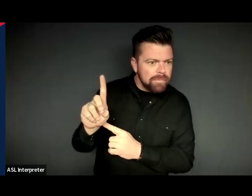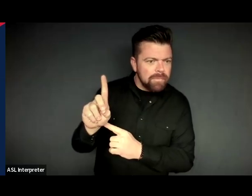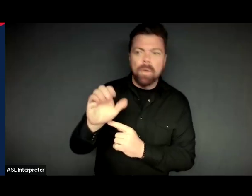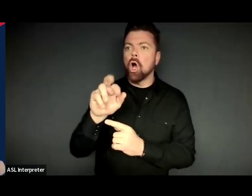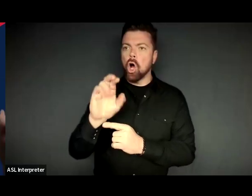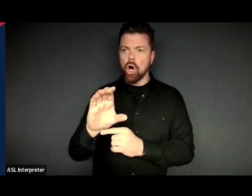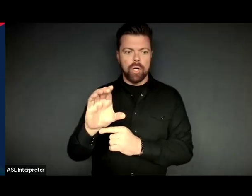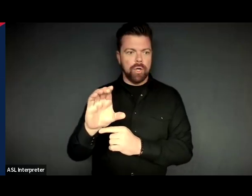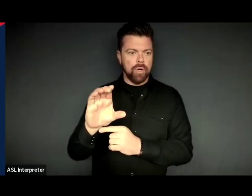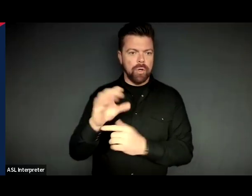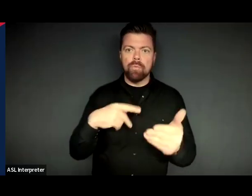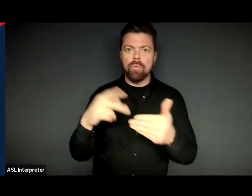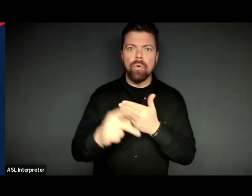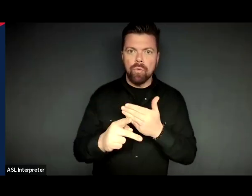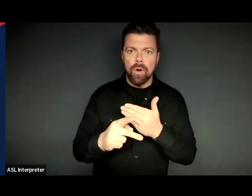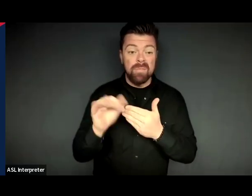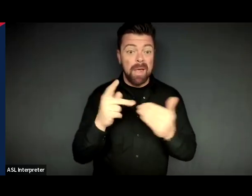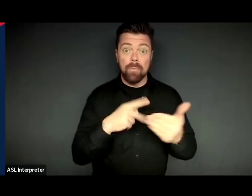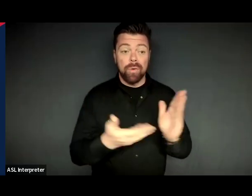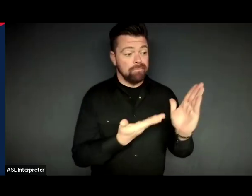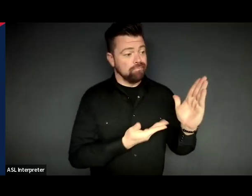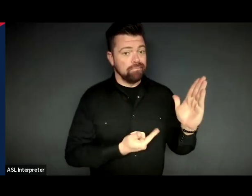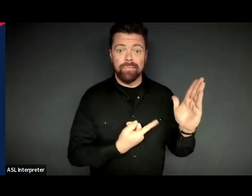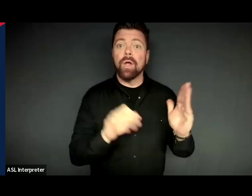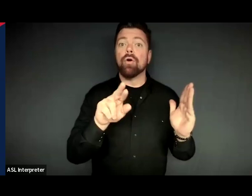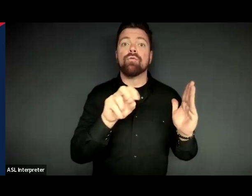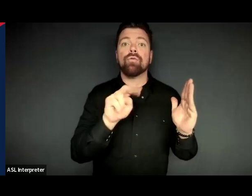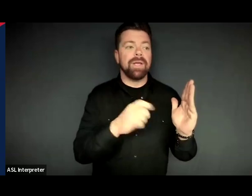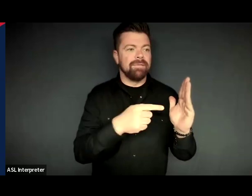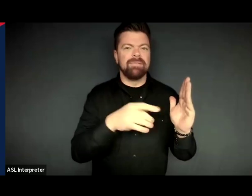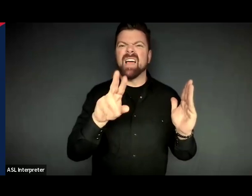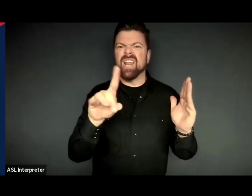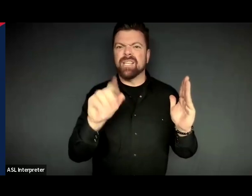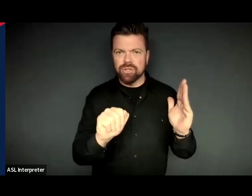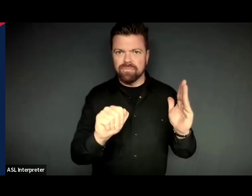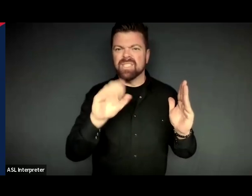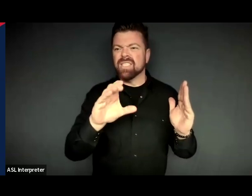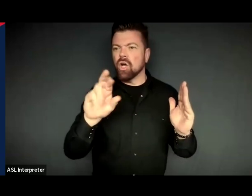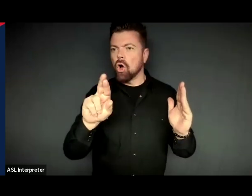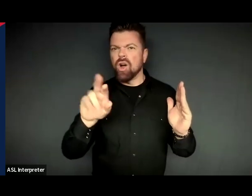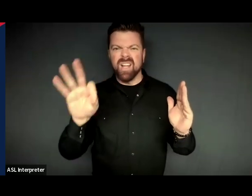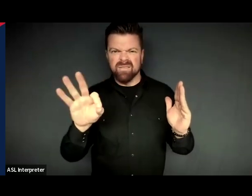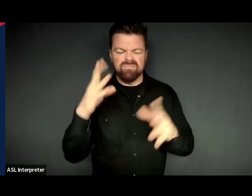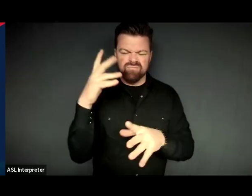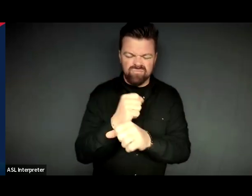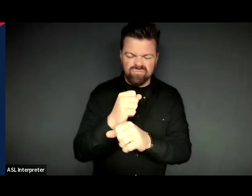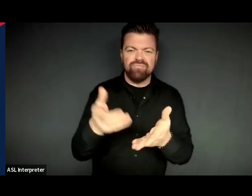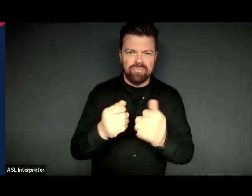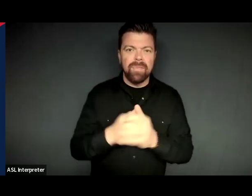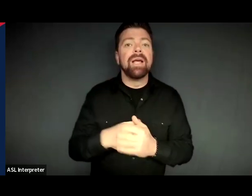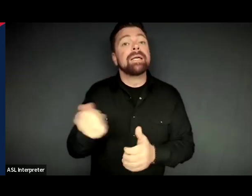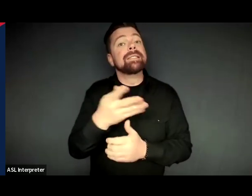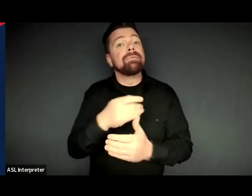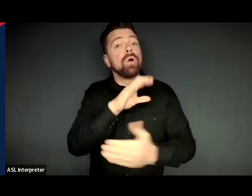program that the Reeve Foundation has worked in conjunction with several companies